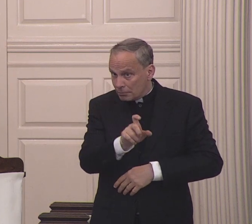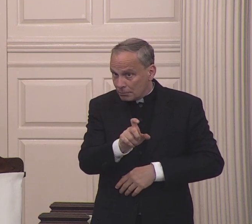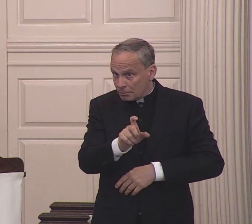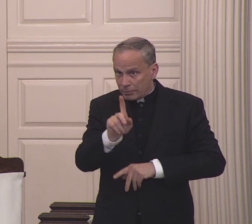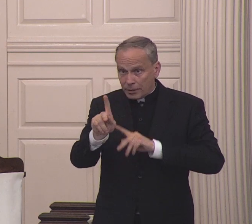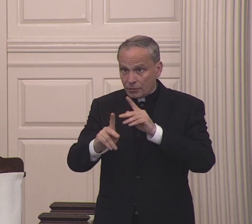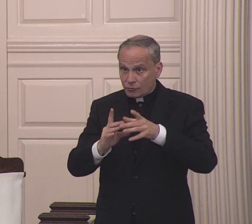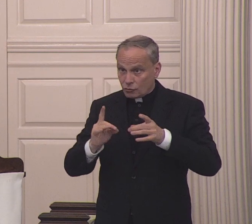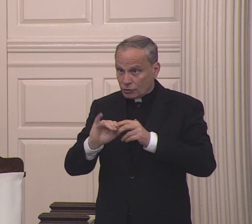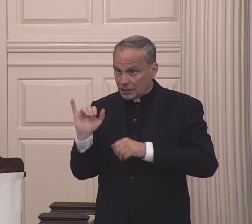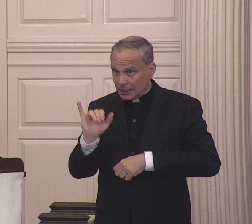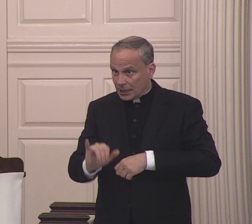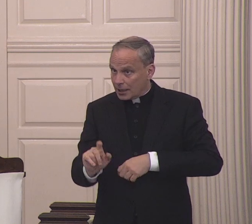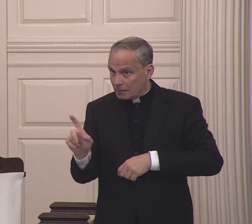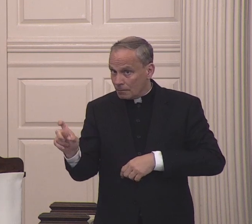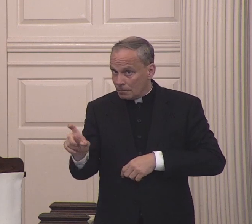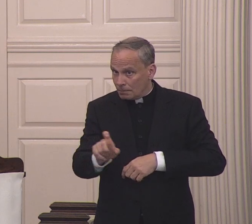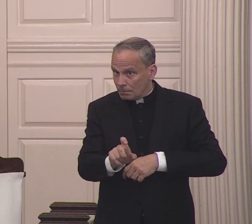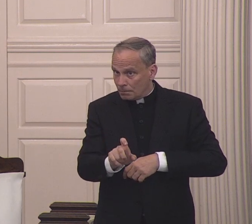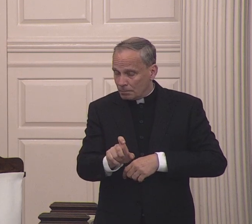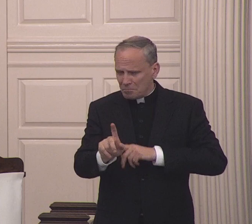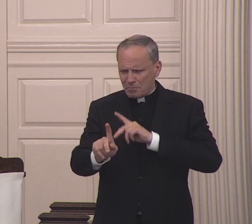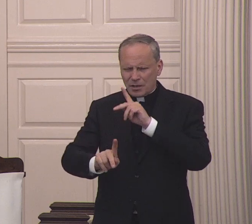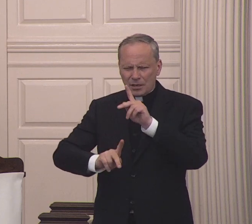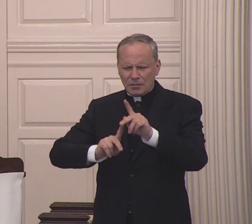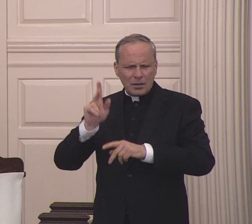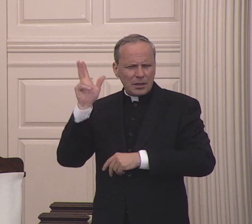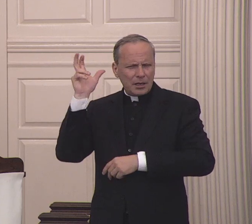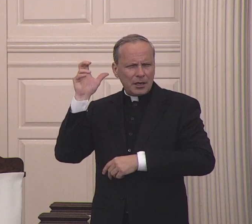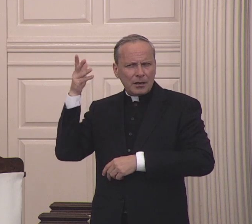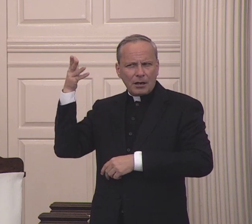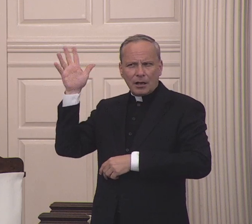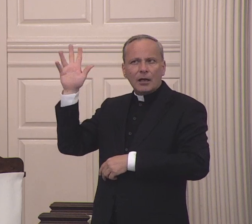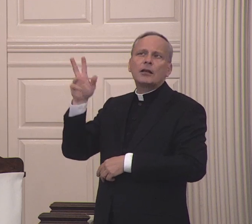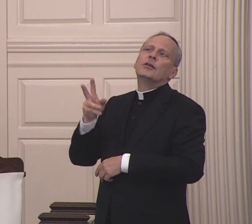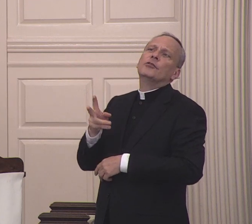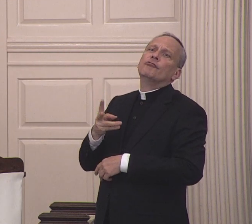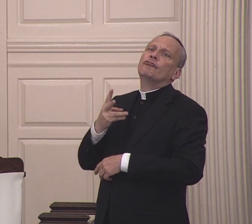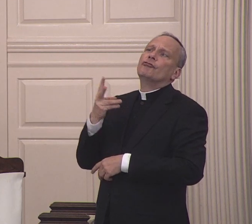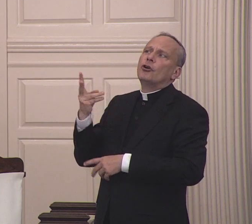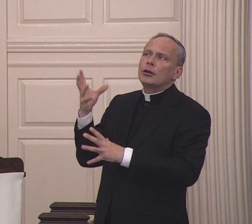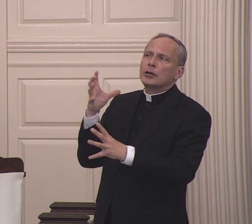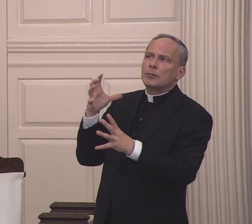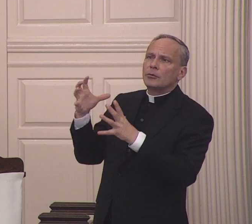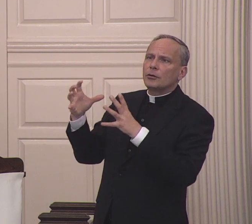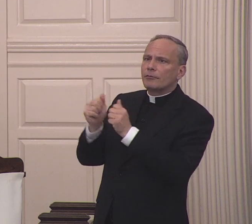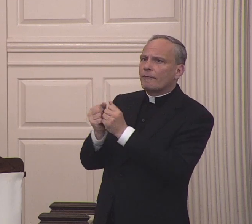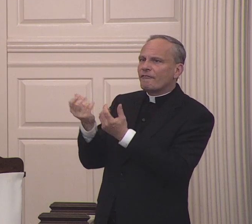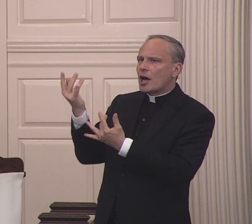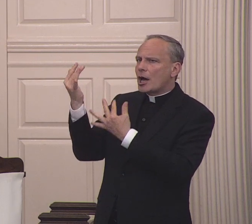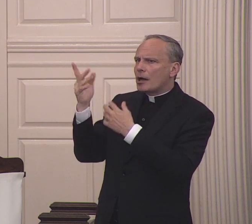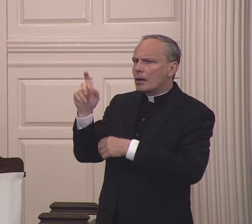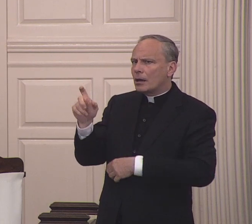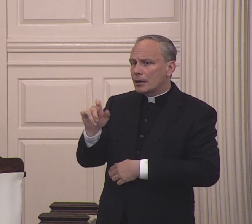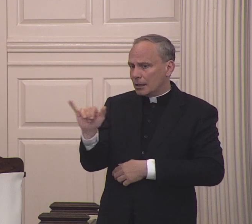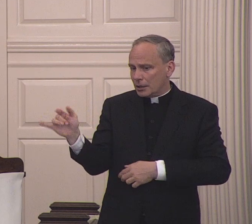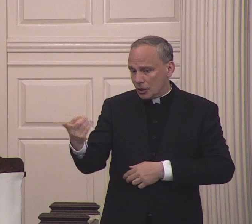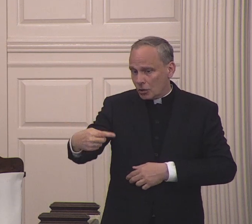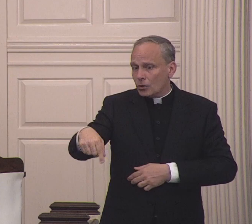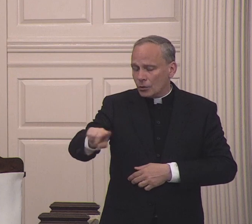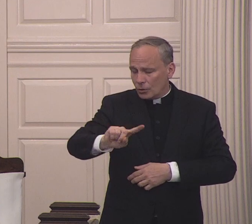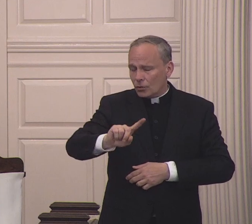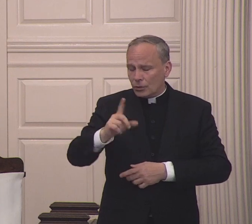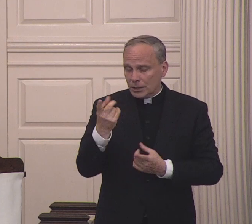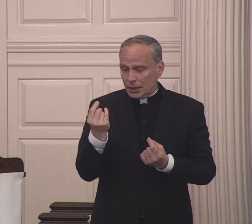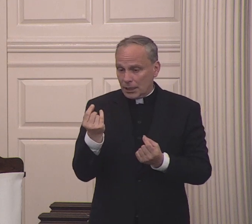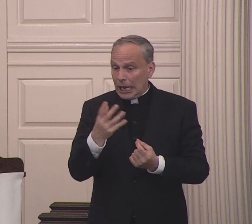heard of? Did a people ever hear the voice of God speaking from the midst of fire, as you did, and